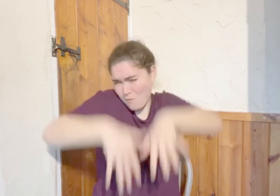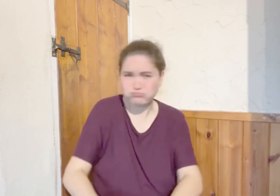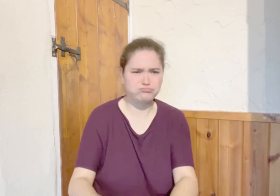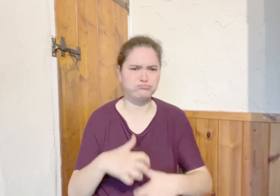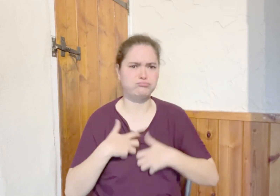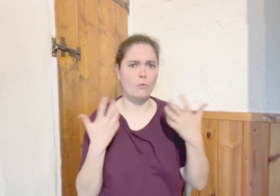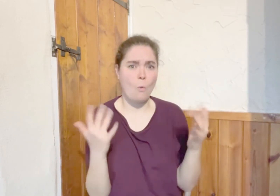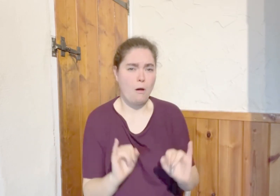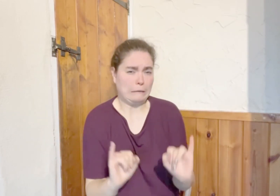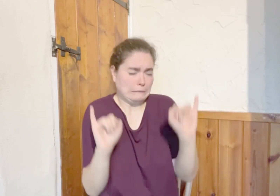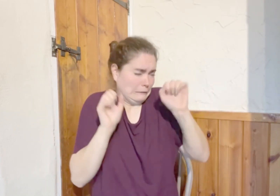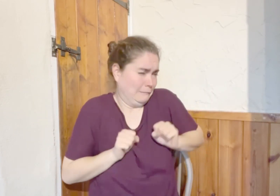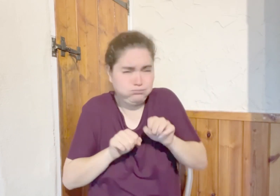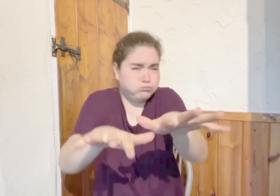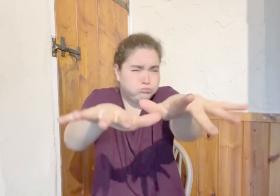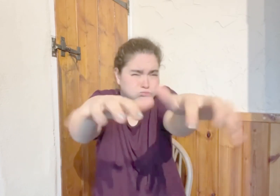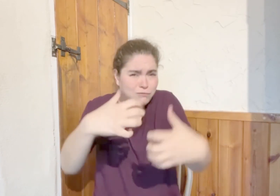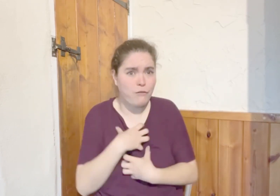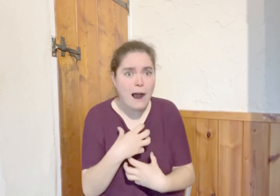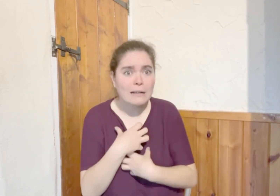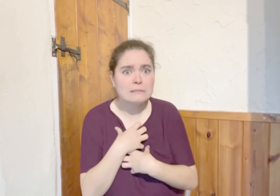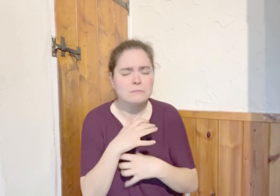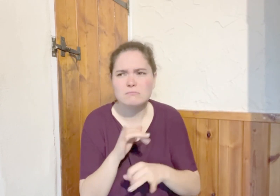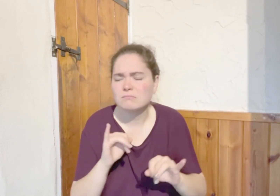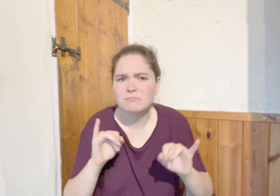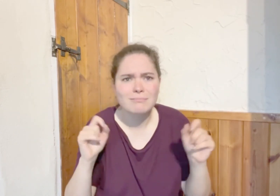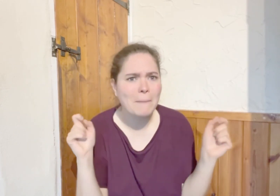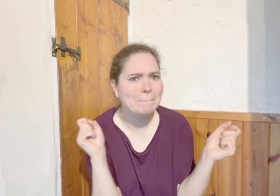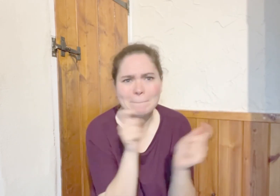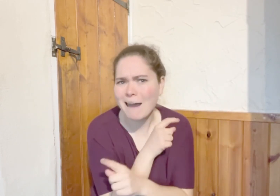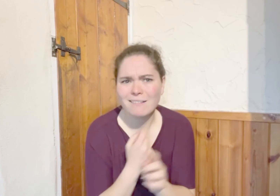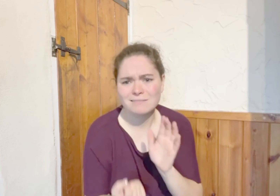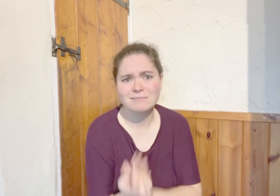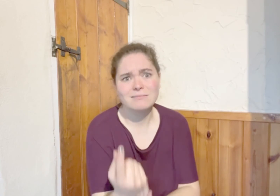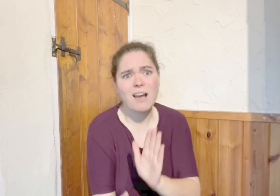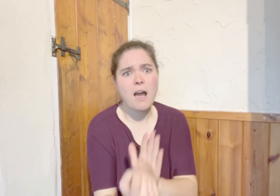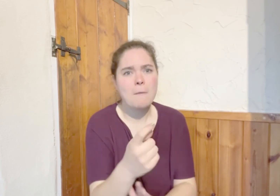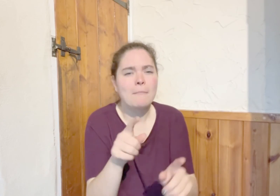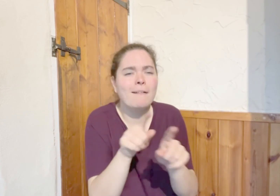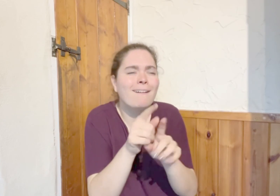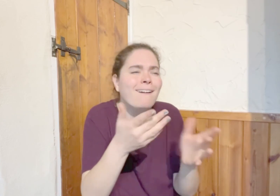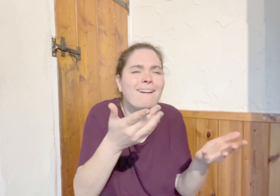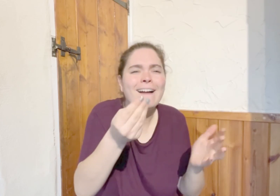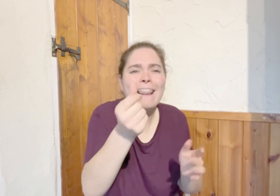into a big frown or a staggering fright. Oh, how it can be baffling at